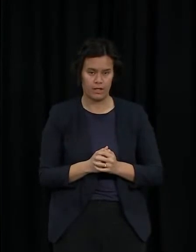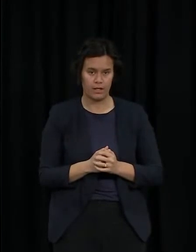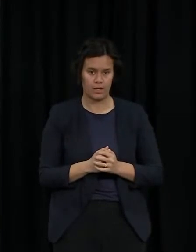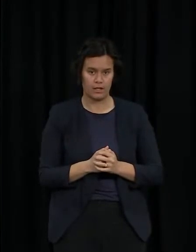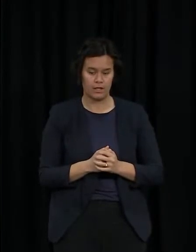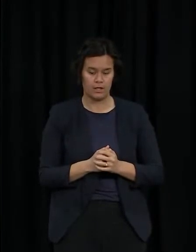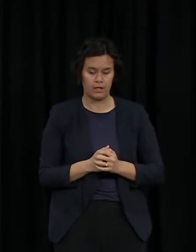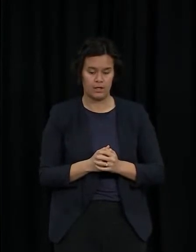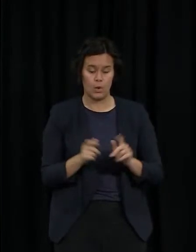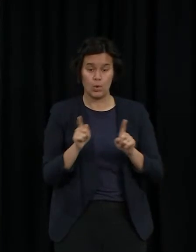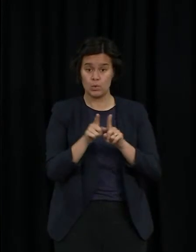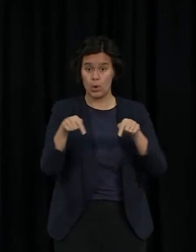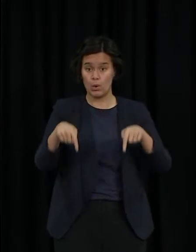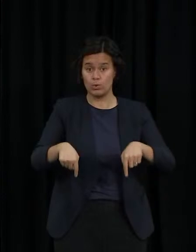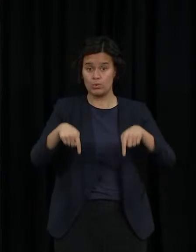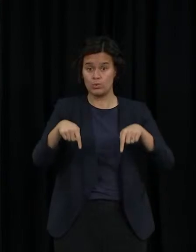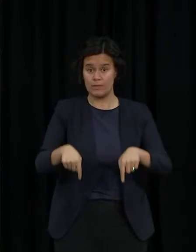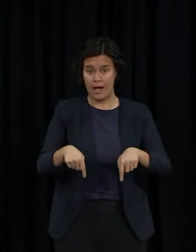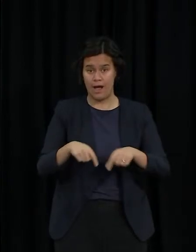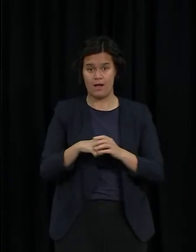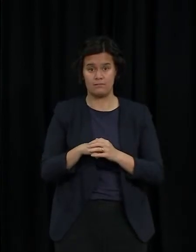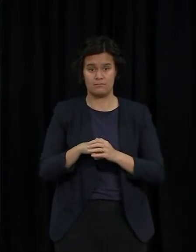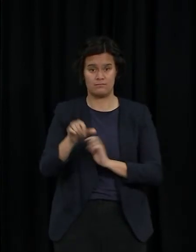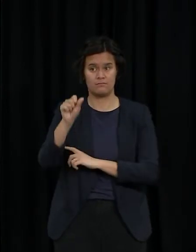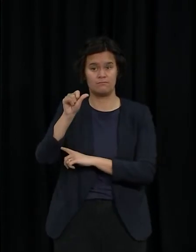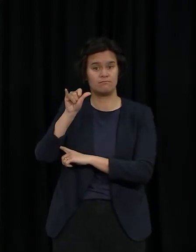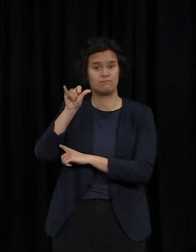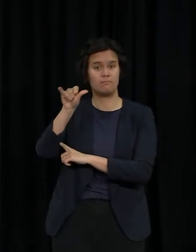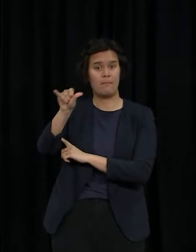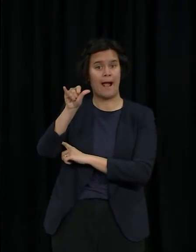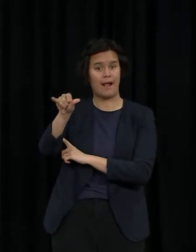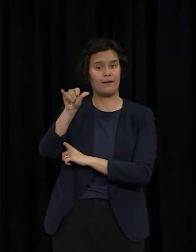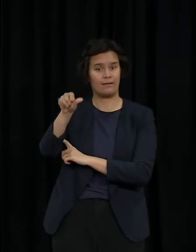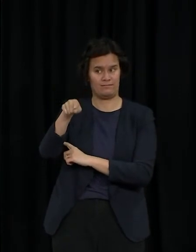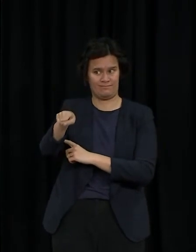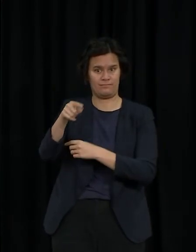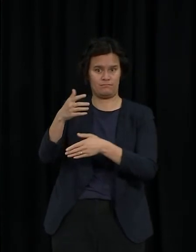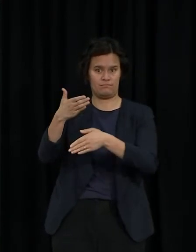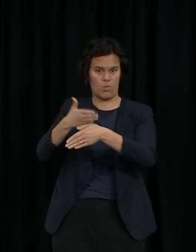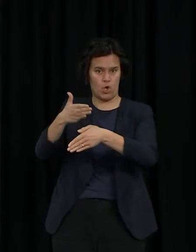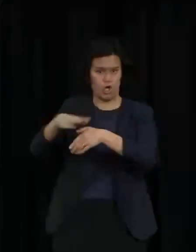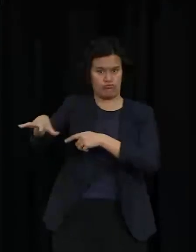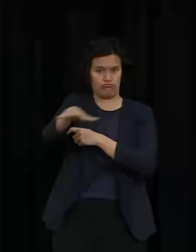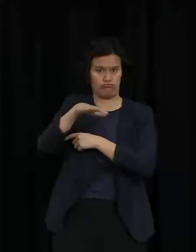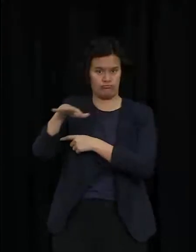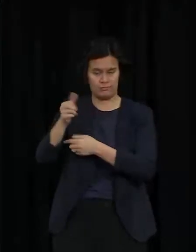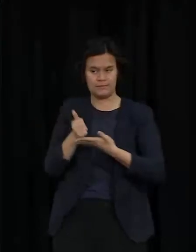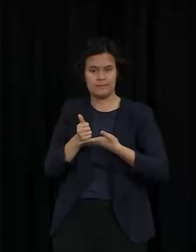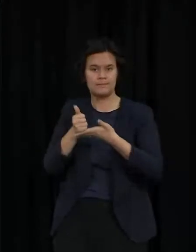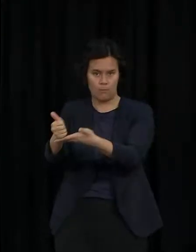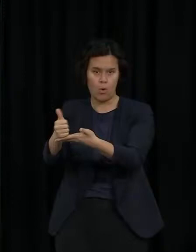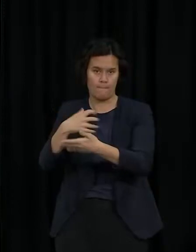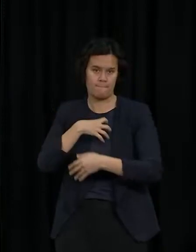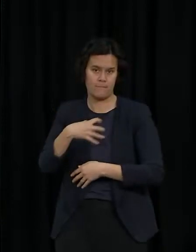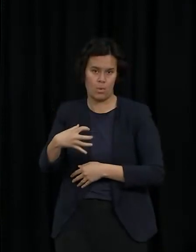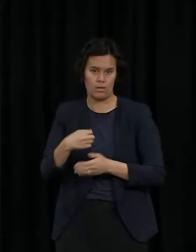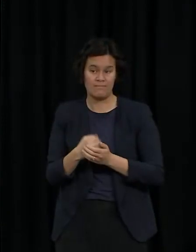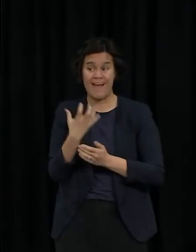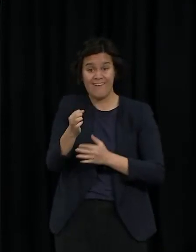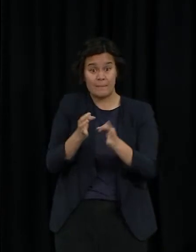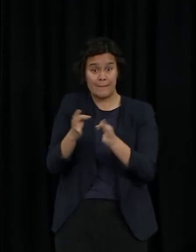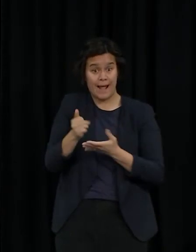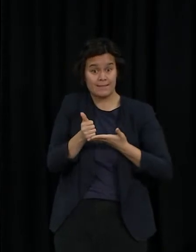government is extending its support for the aviation sector. The current arrangements to support air services were due to expire at the end of